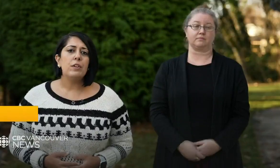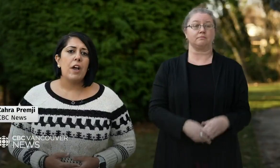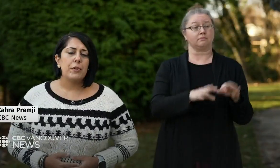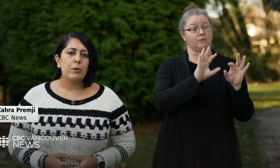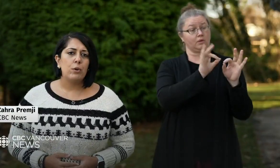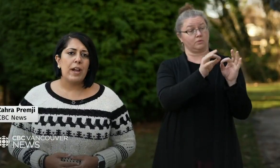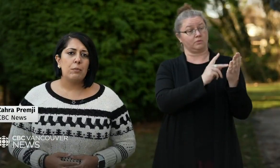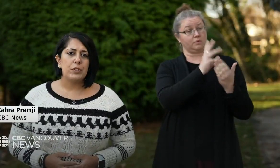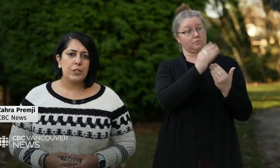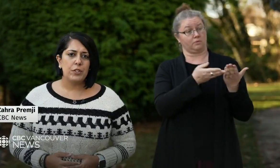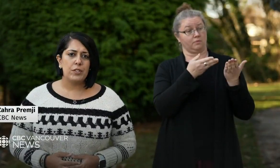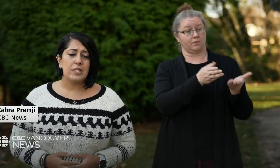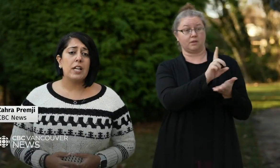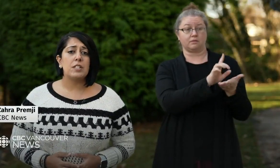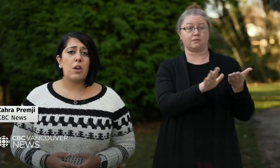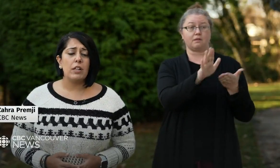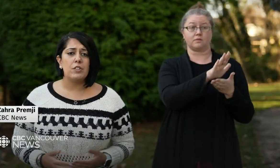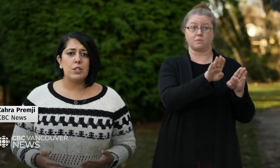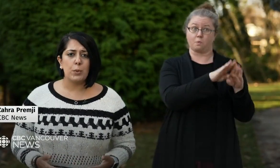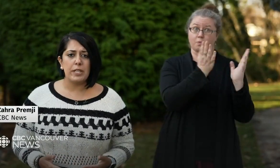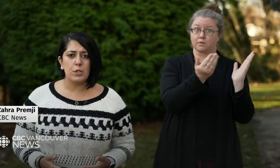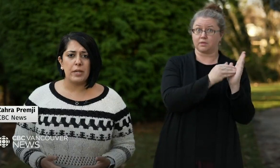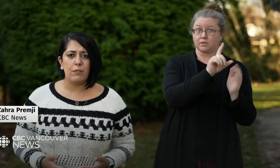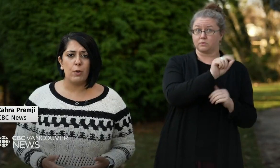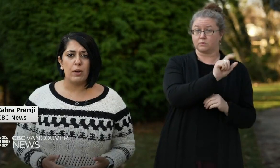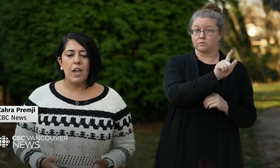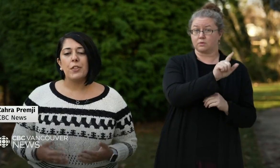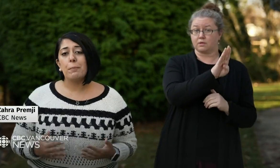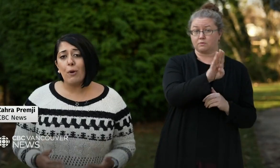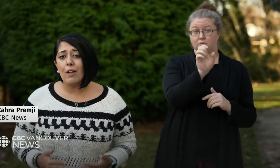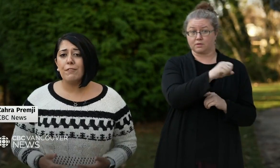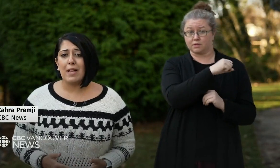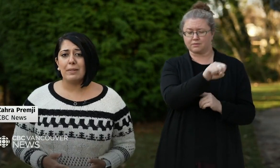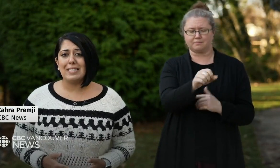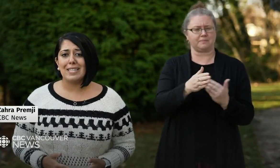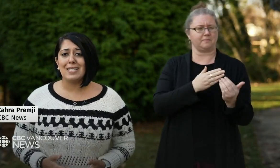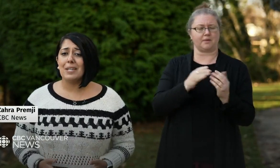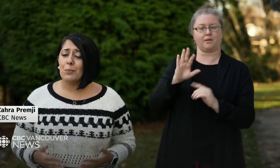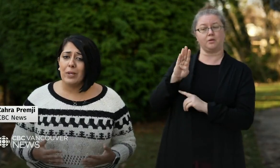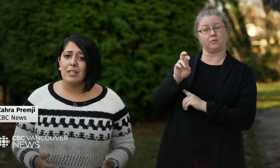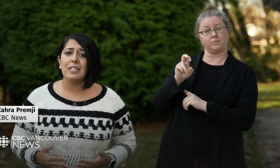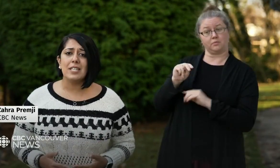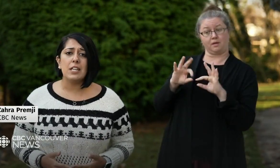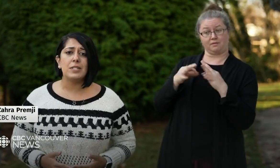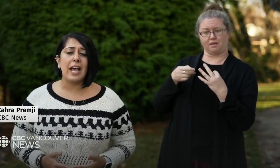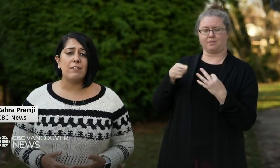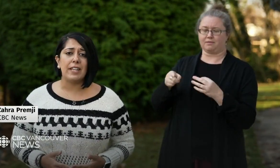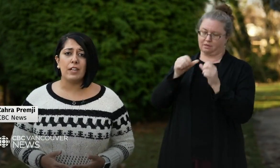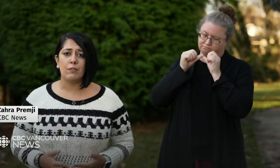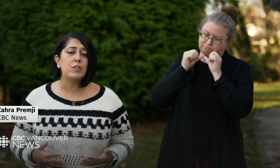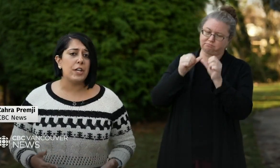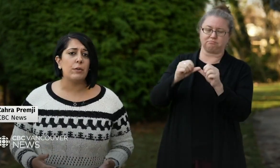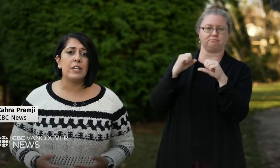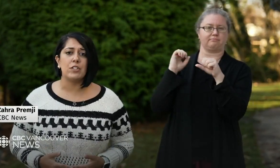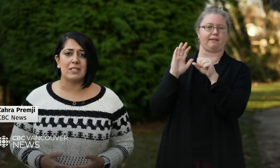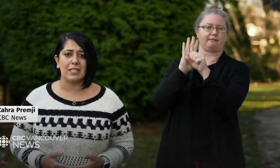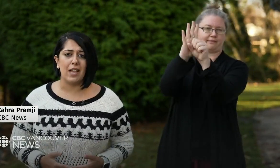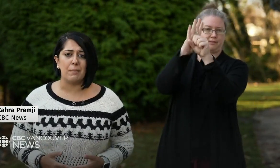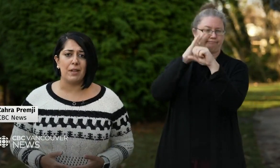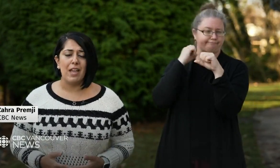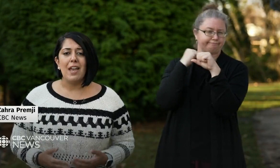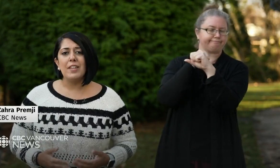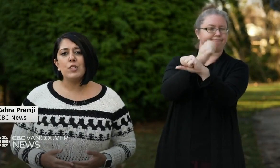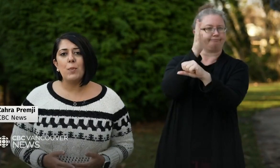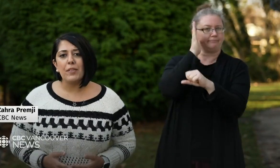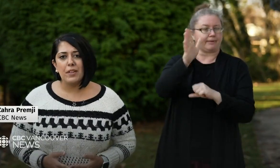whether or not the program returns to Douglas College in 2024 the Brown family says it will continue to advocate for generations